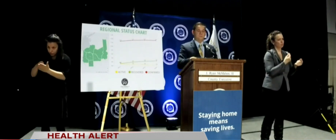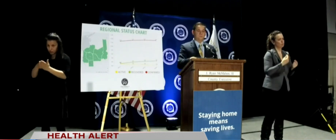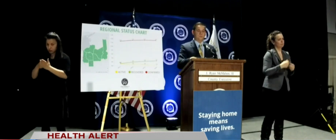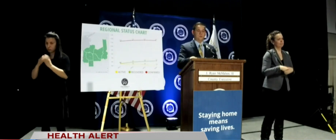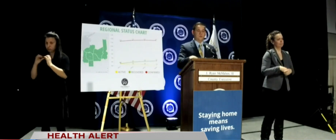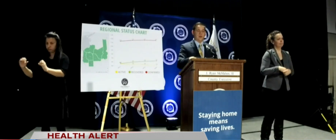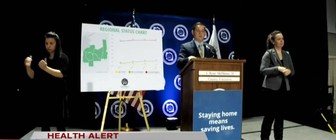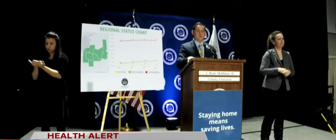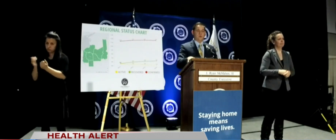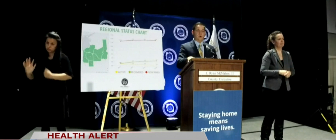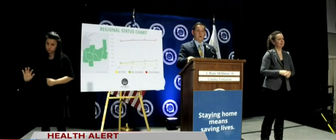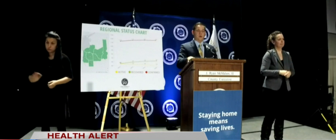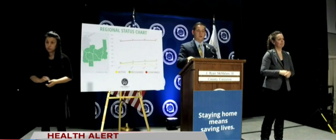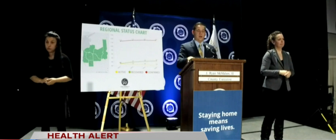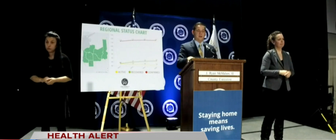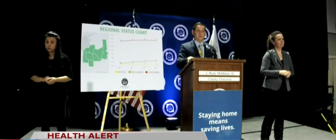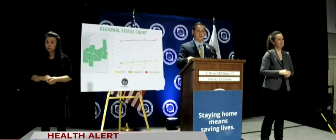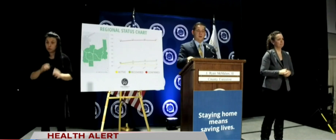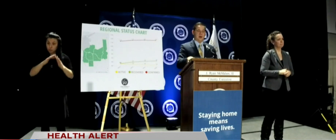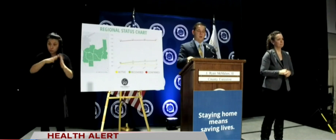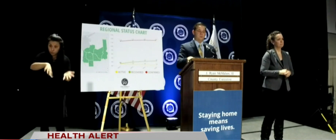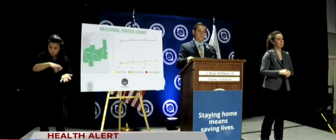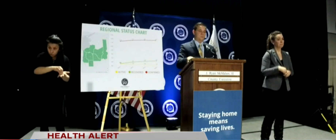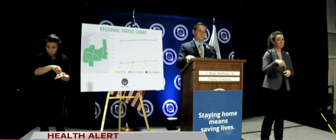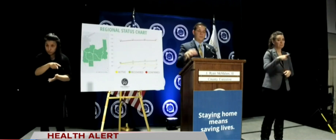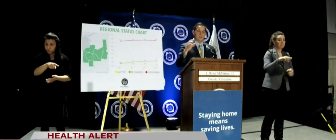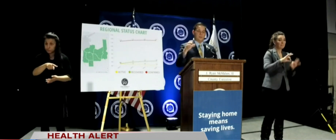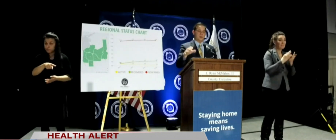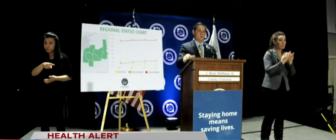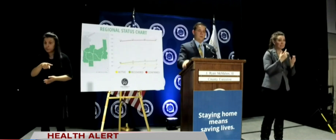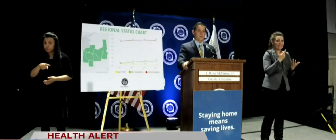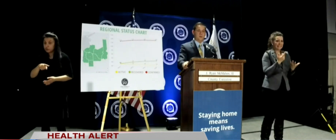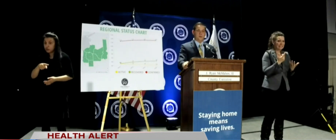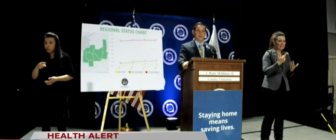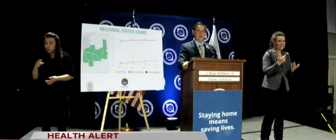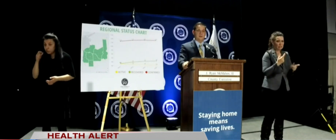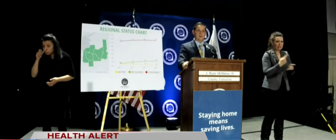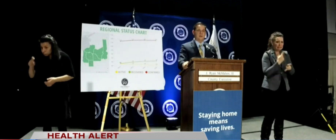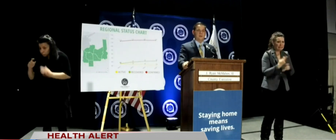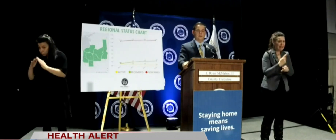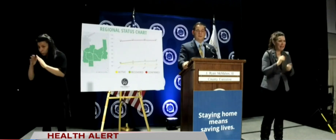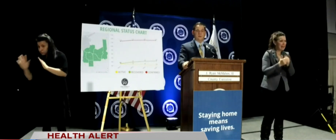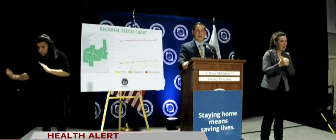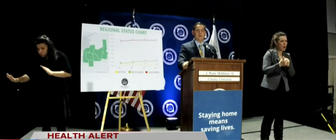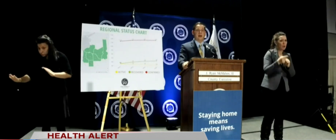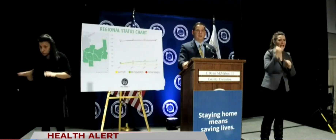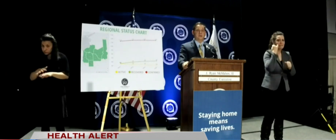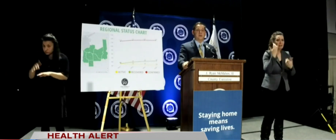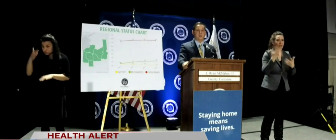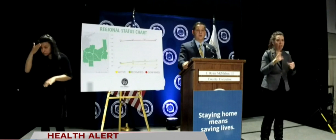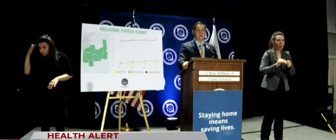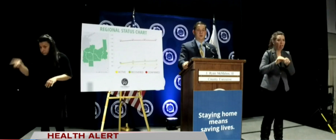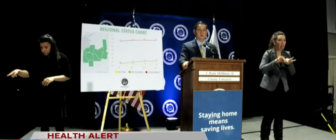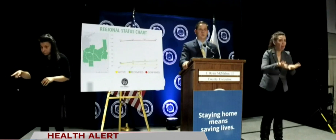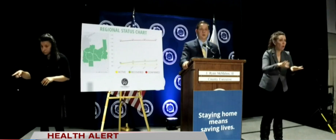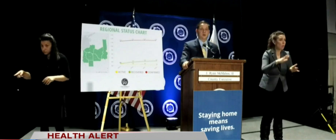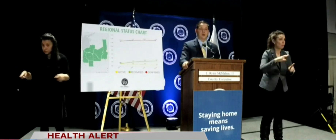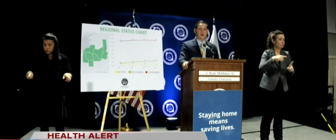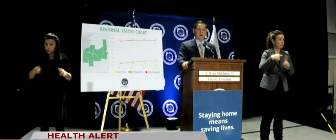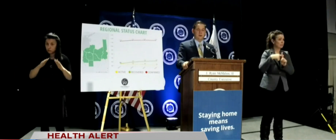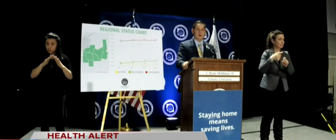think for families who are trying to figure out how many other people in the unit in their nursing home have it, I understand their